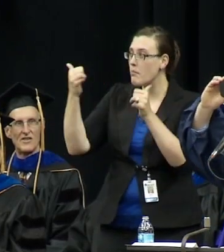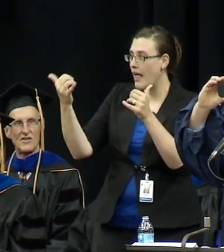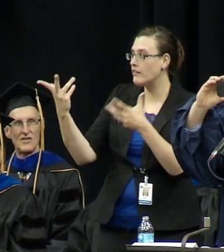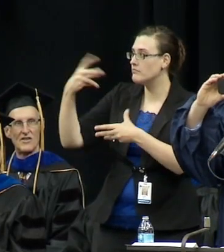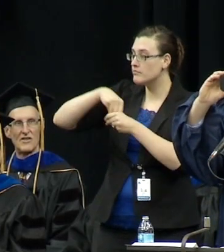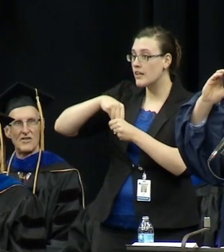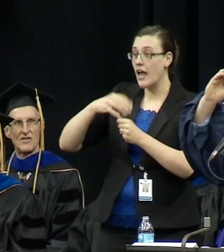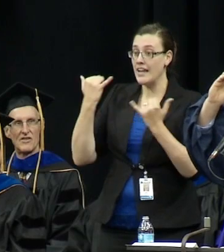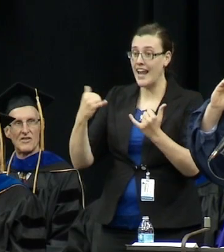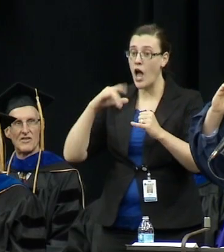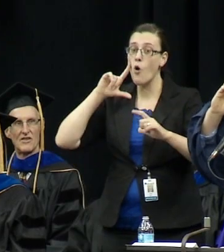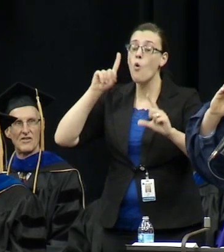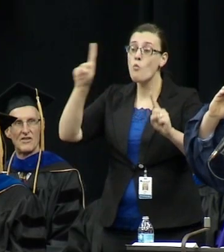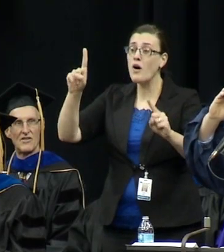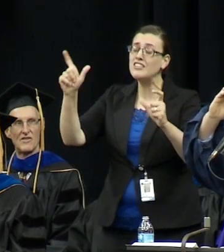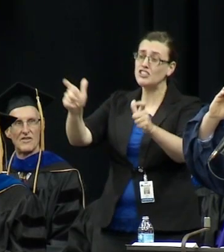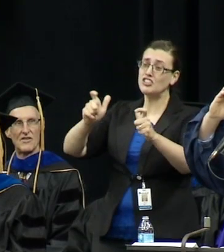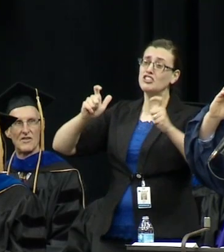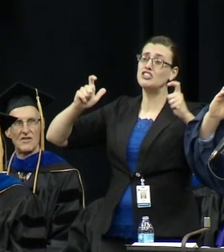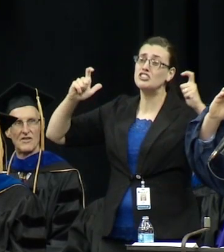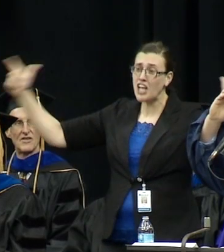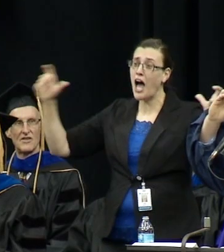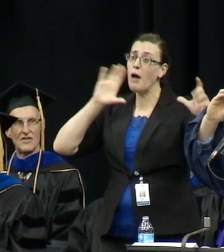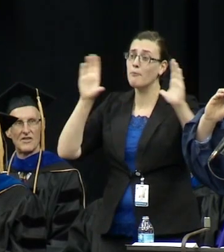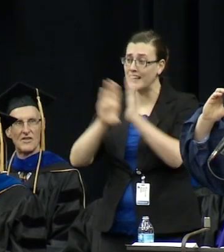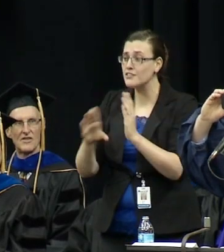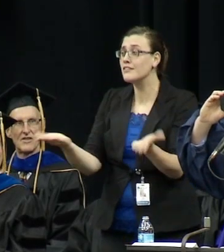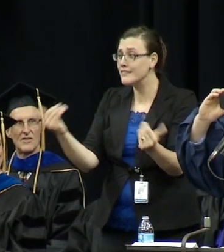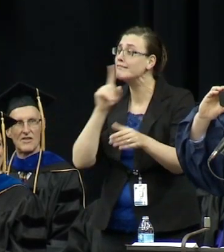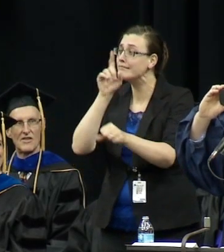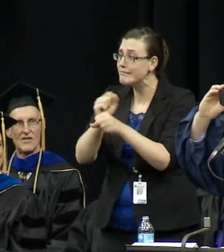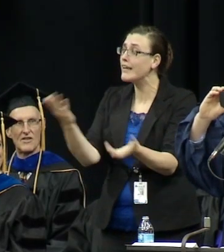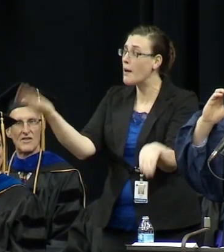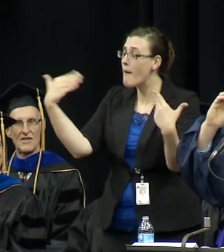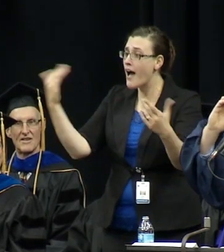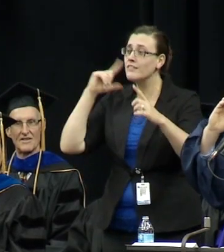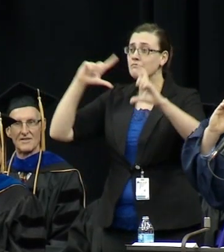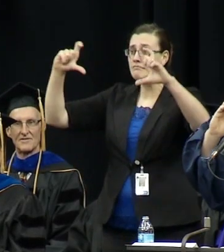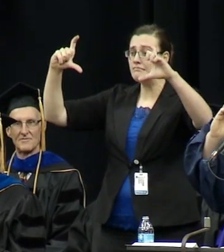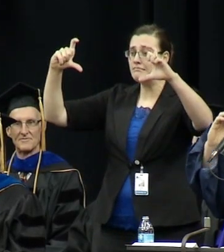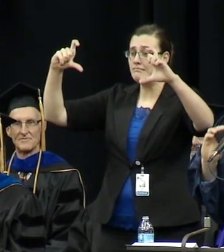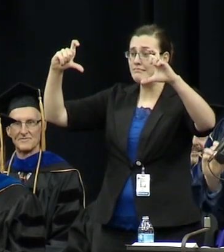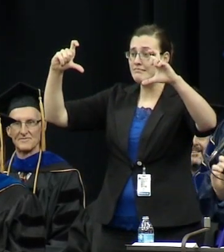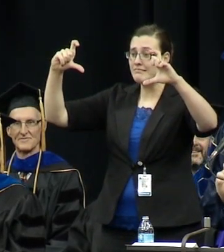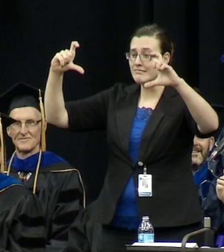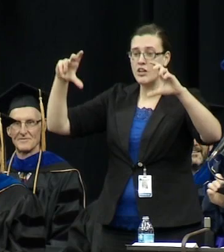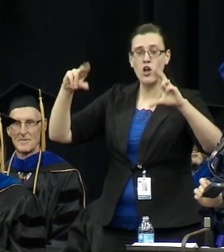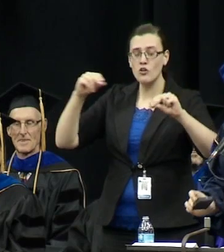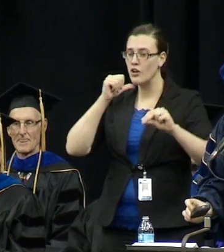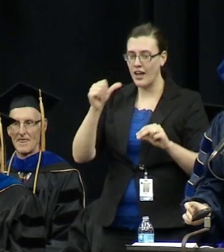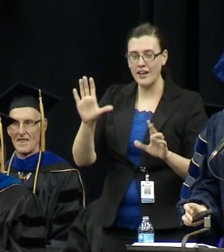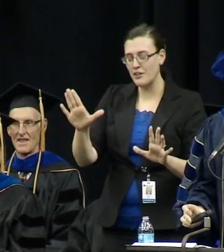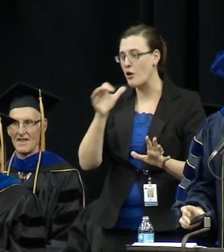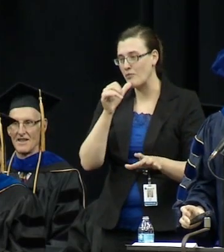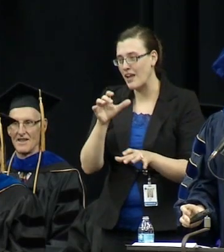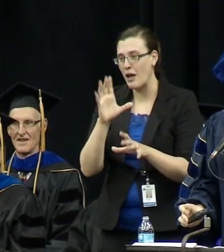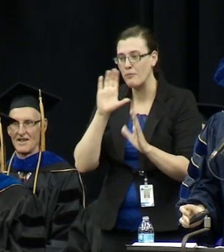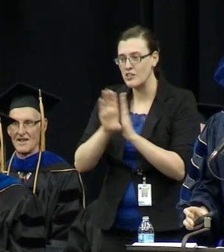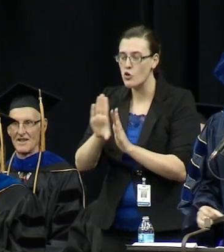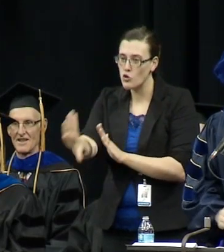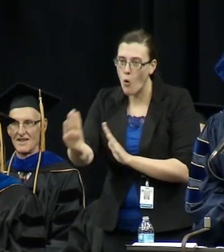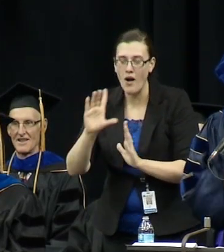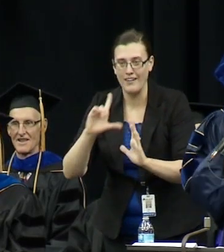take this picture, one big graduation photo, I'm not kidding. What's that? No, no, I will not take a picture with your